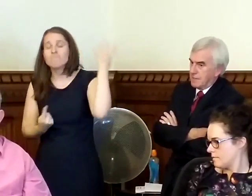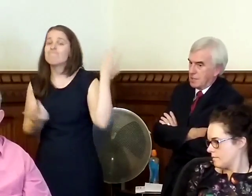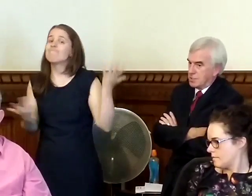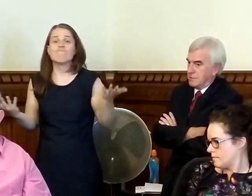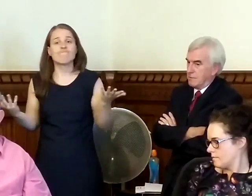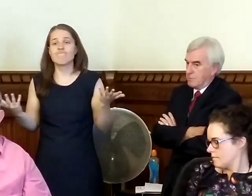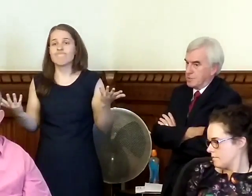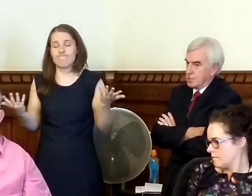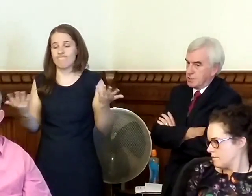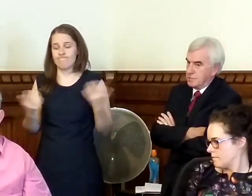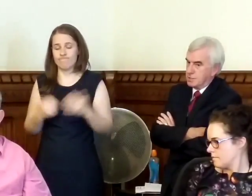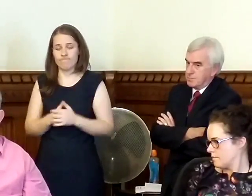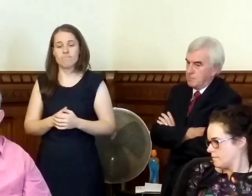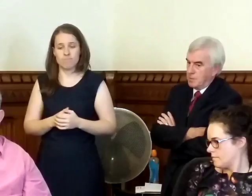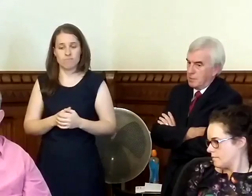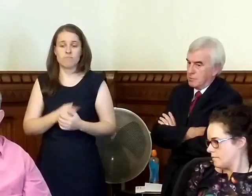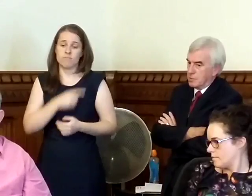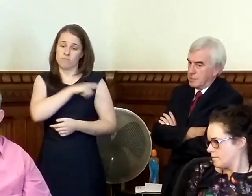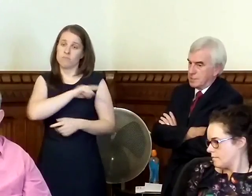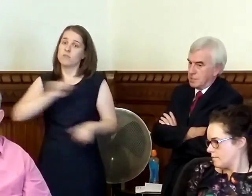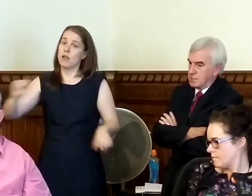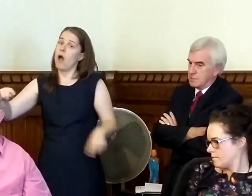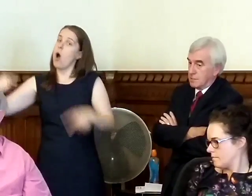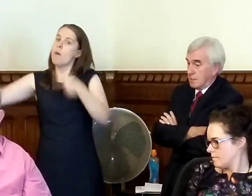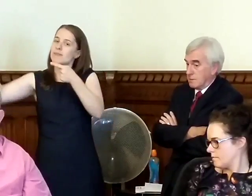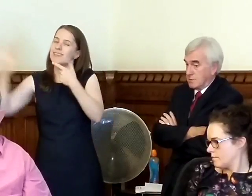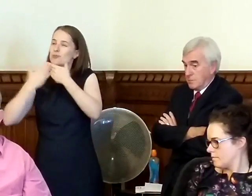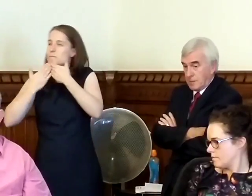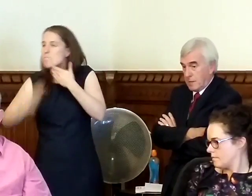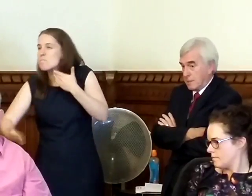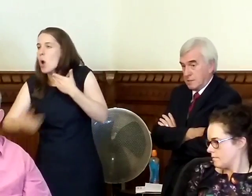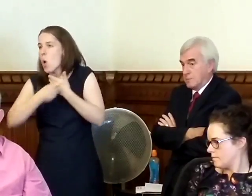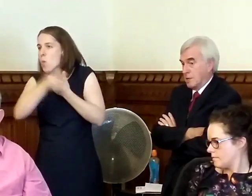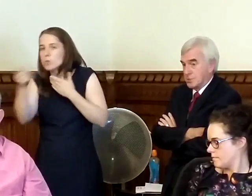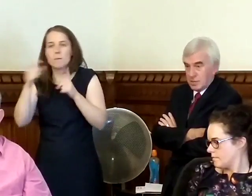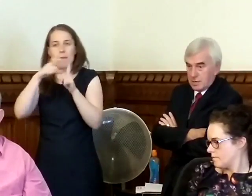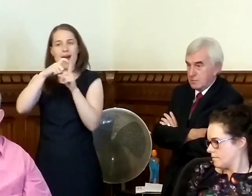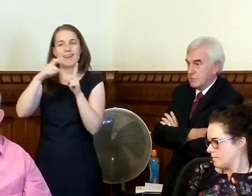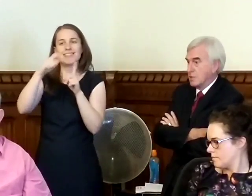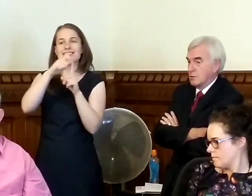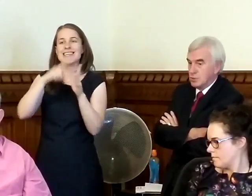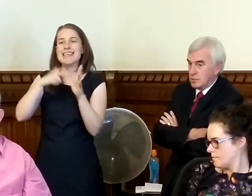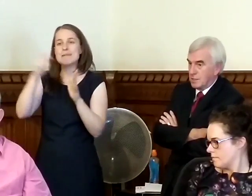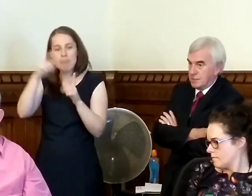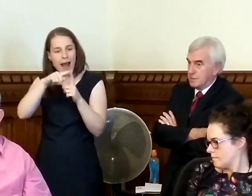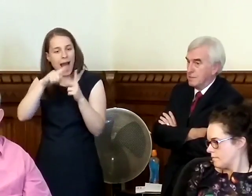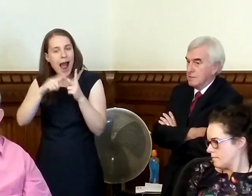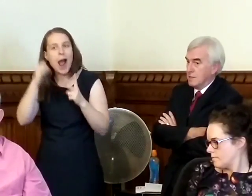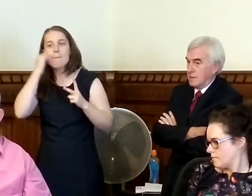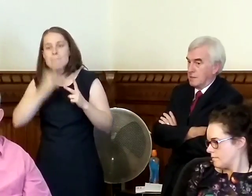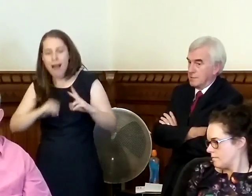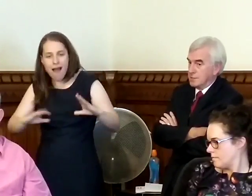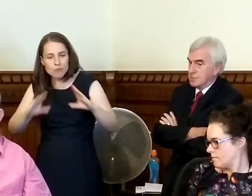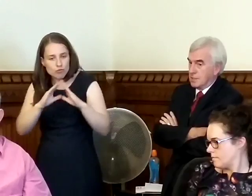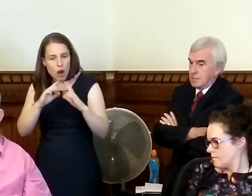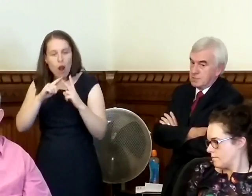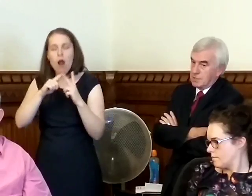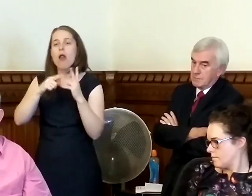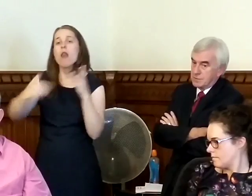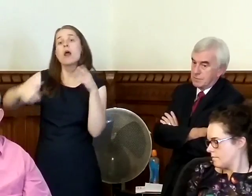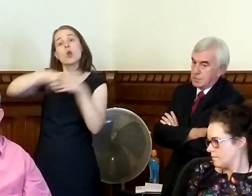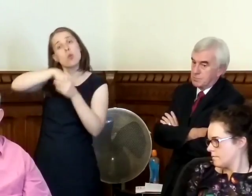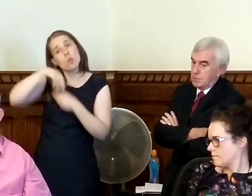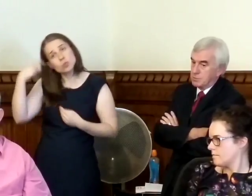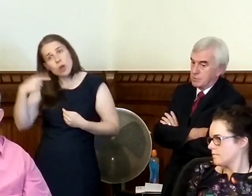most effective action of opposition has been by organisations like DPAC and Black Triangle, Inclusion London and others